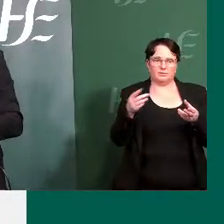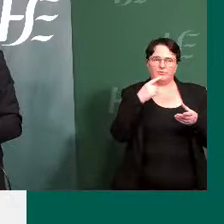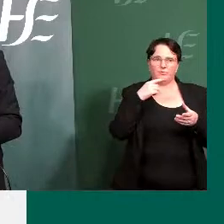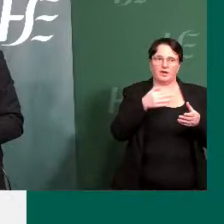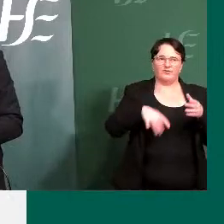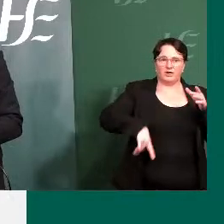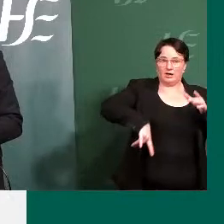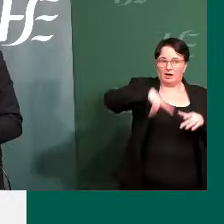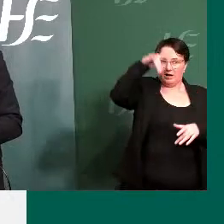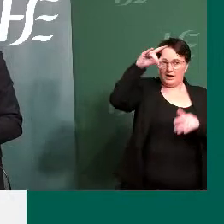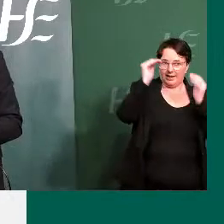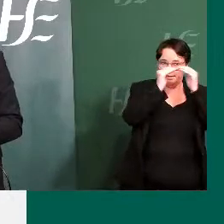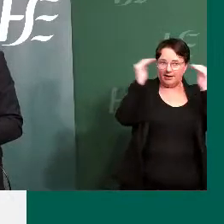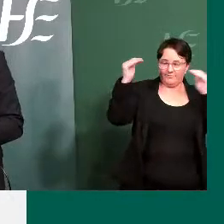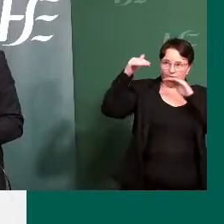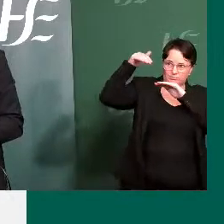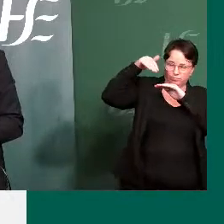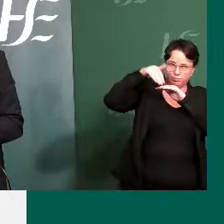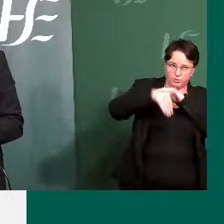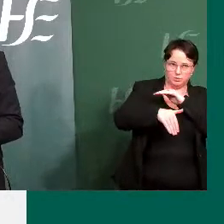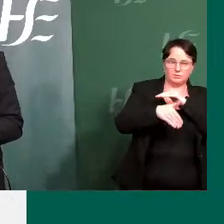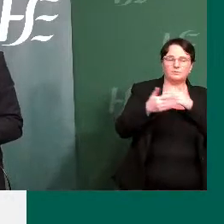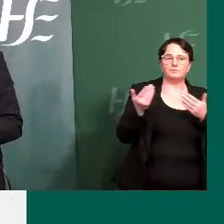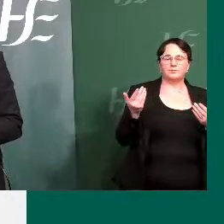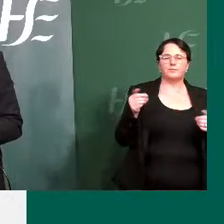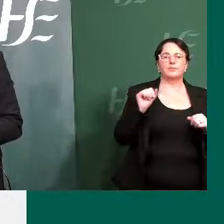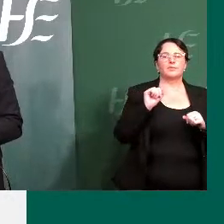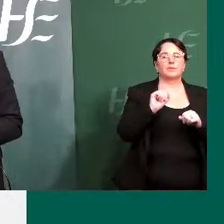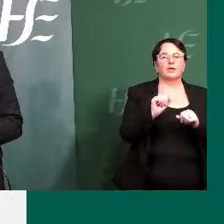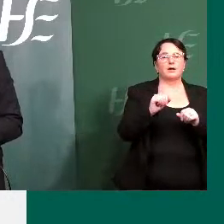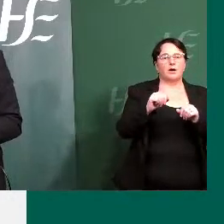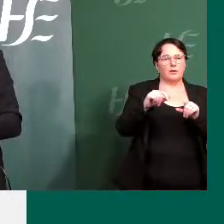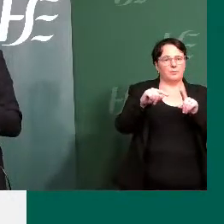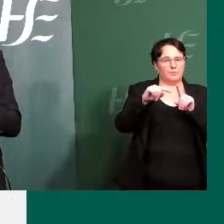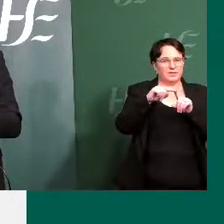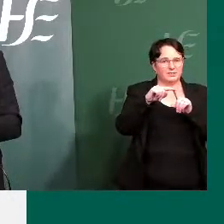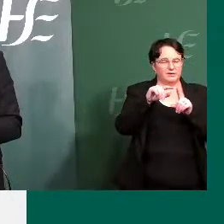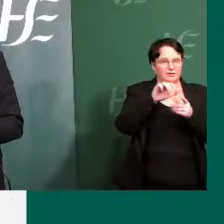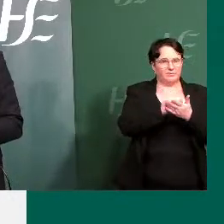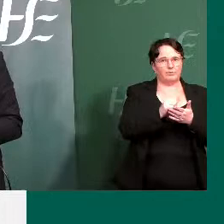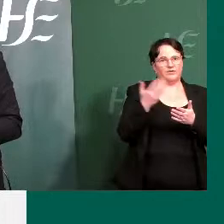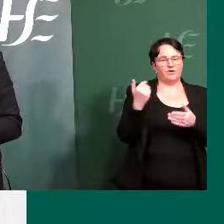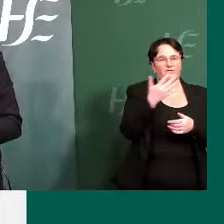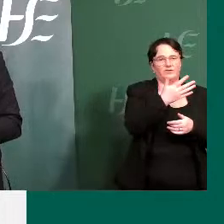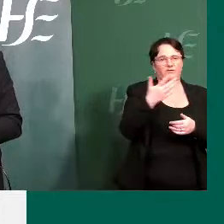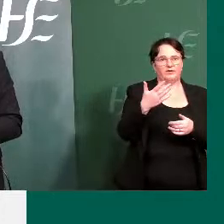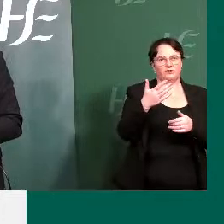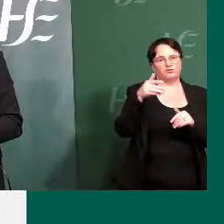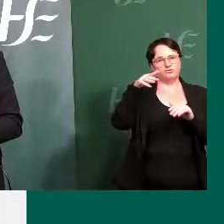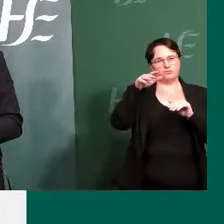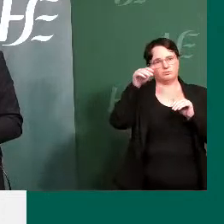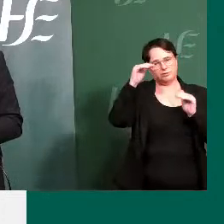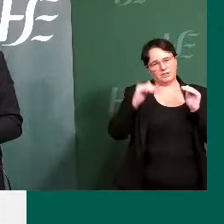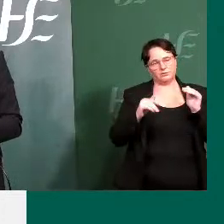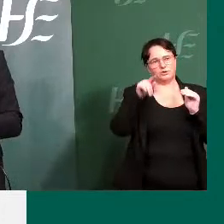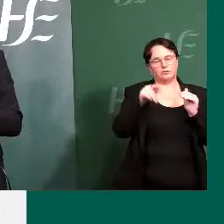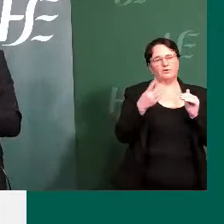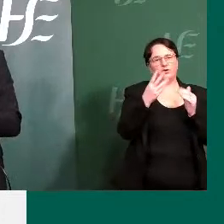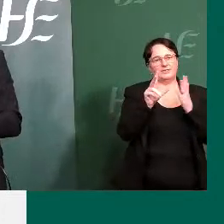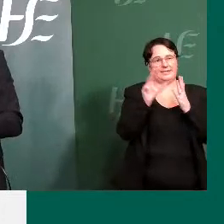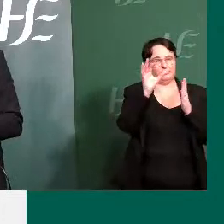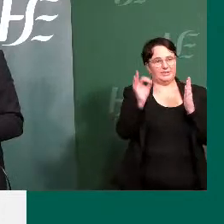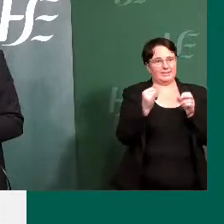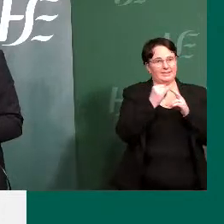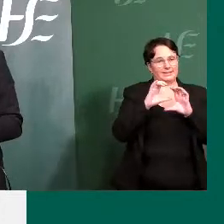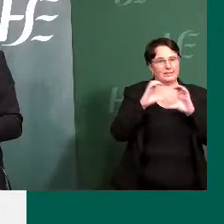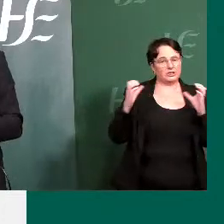high bar, which we've had in recent weeks. Positivity has also dropped from 55 to 48% in terms of the community. But